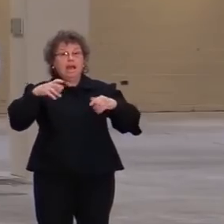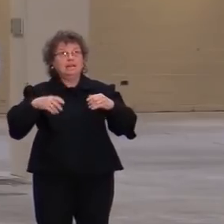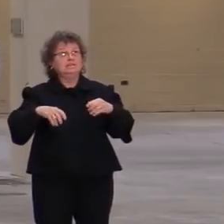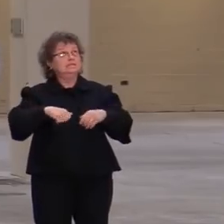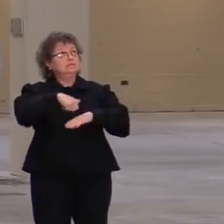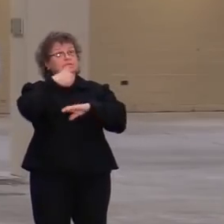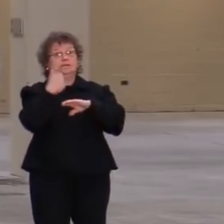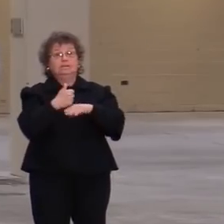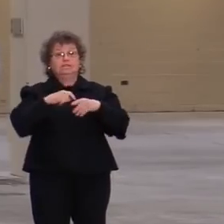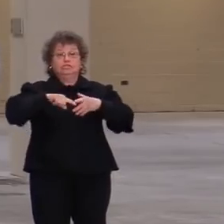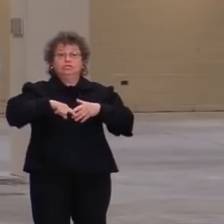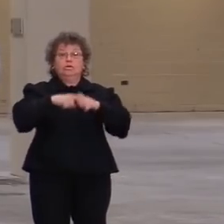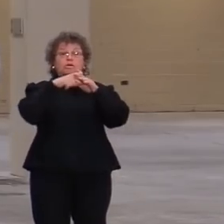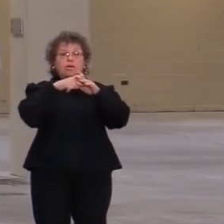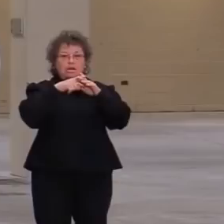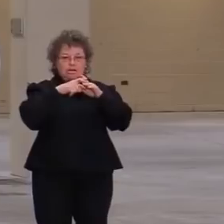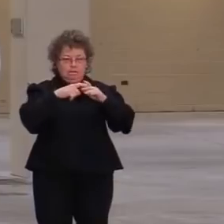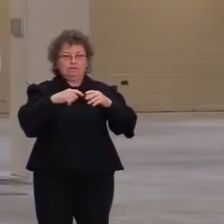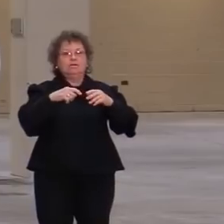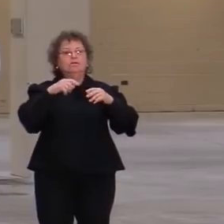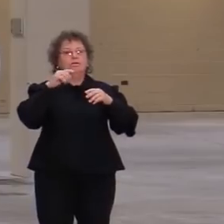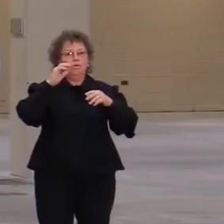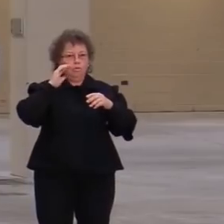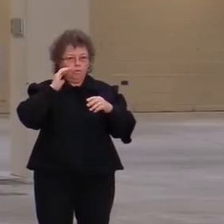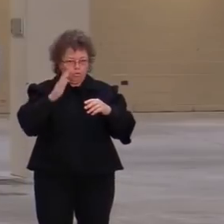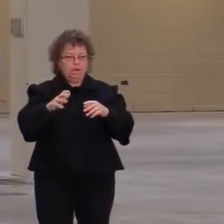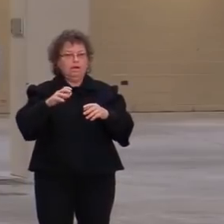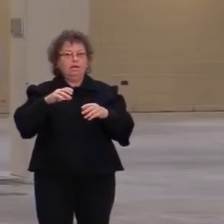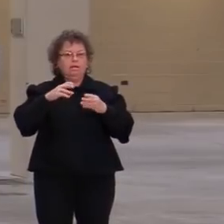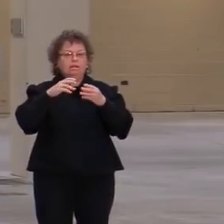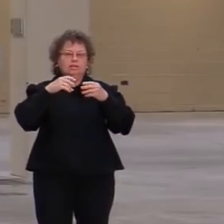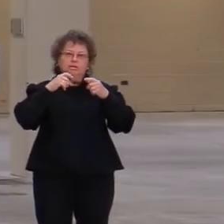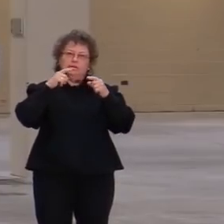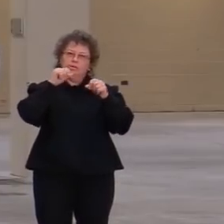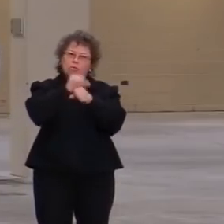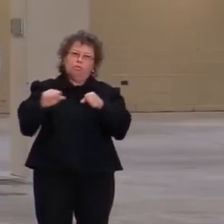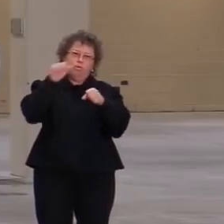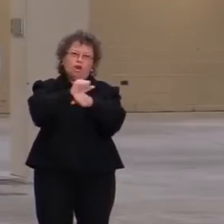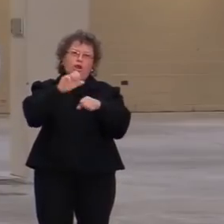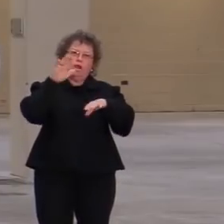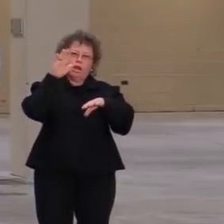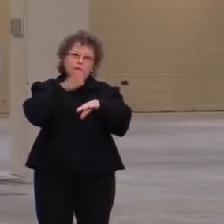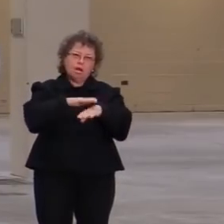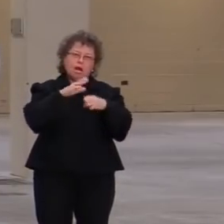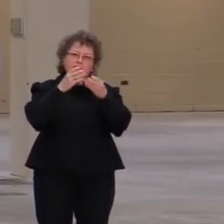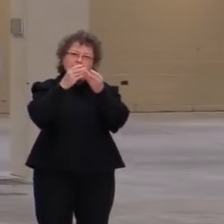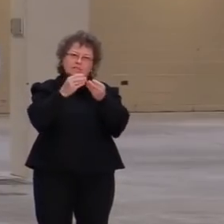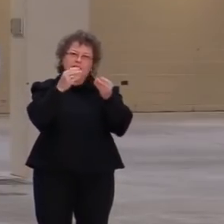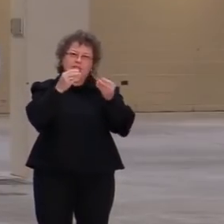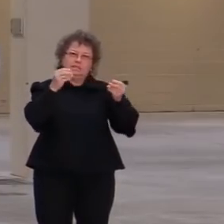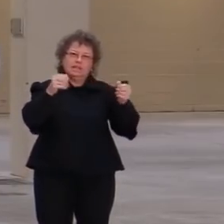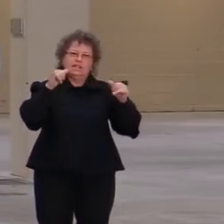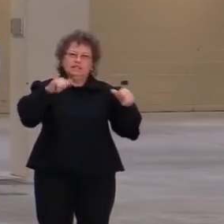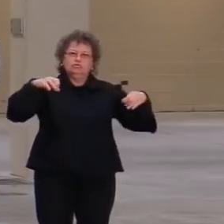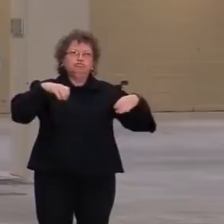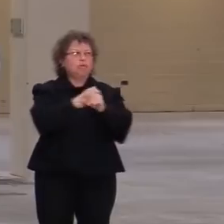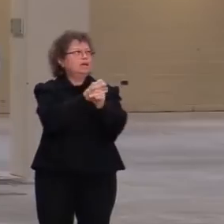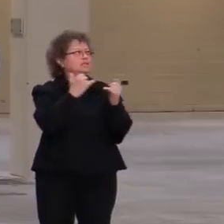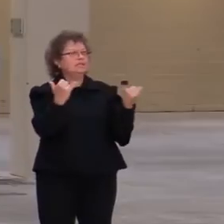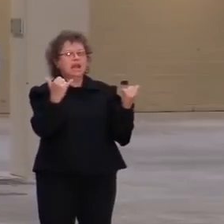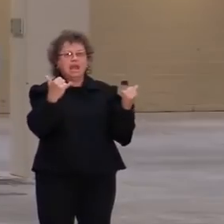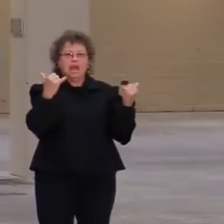will be taking another significant step towards tackling this crisis and helping people make it through these difficult